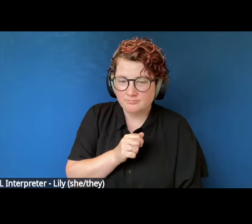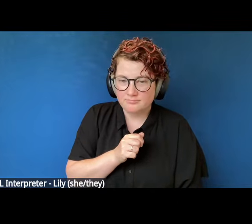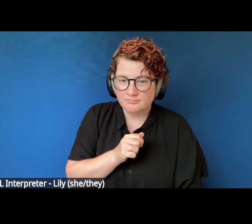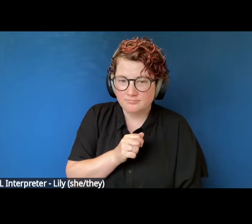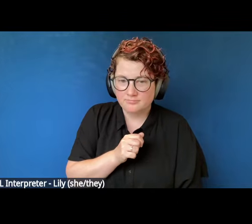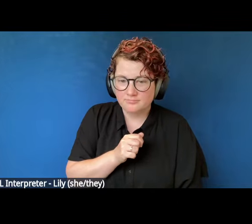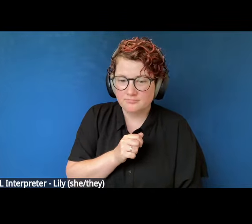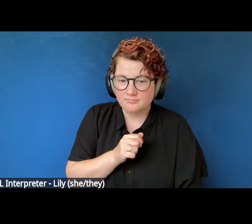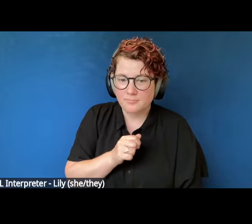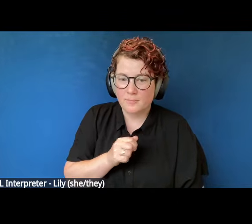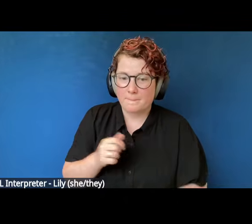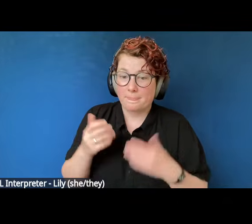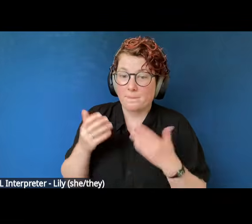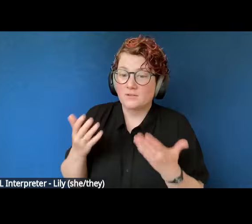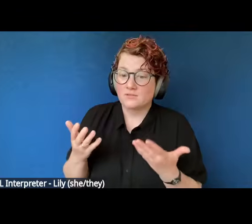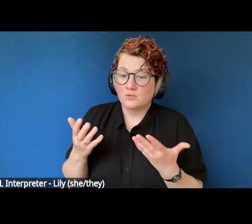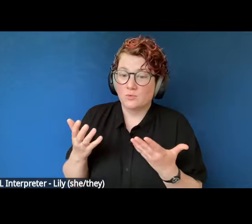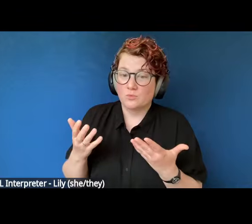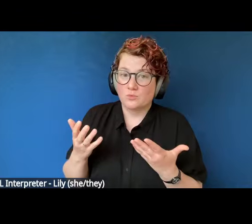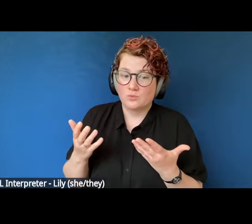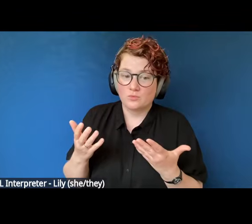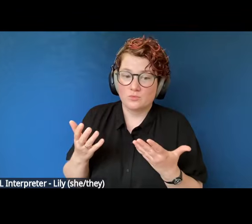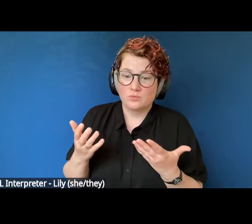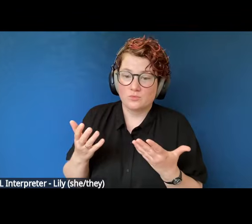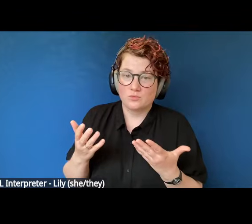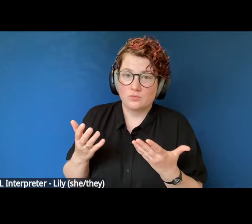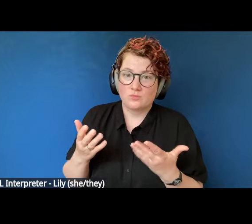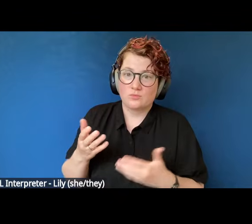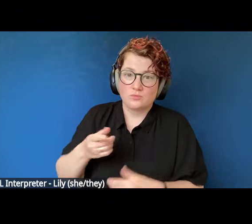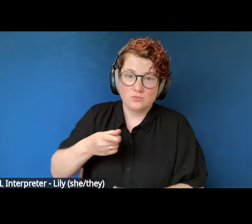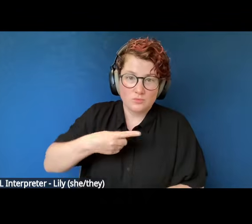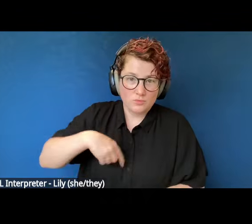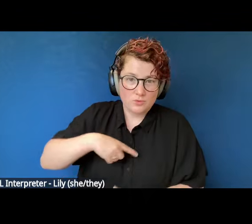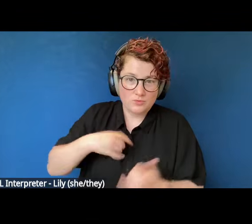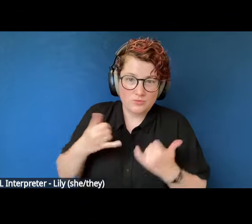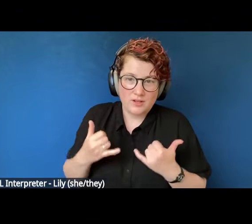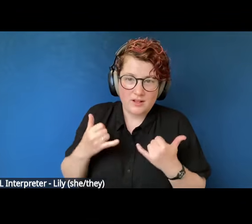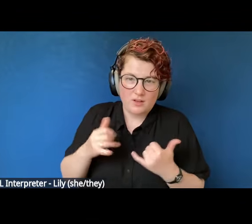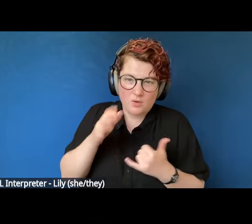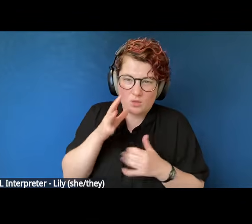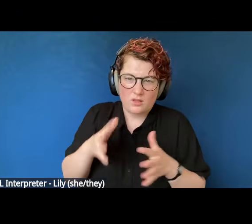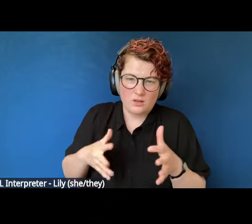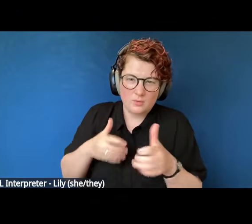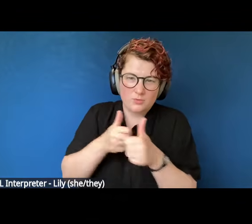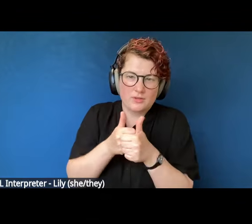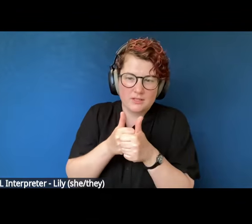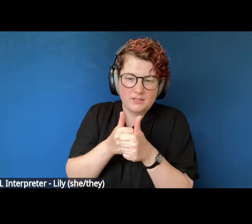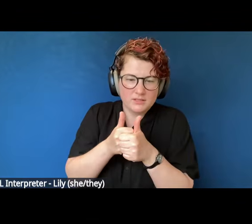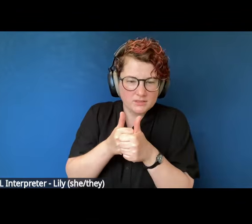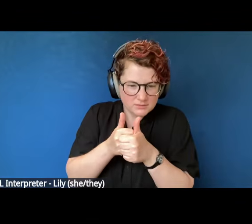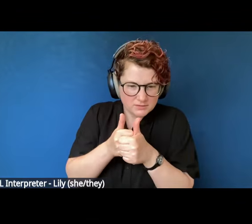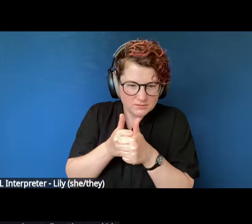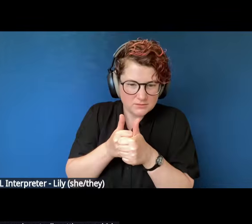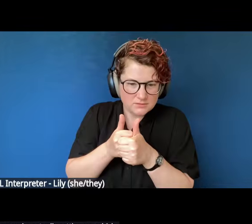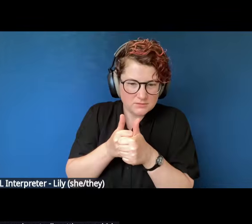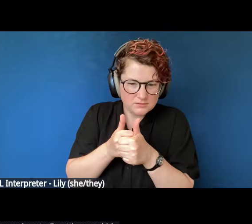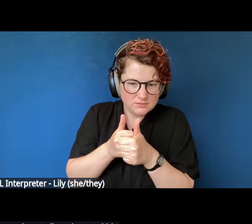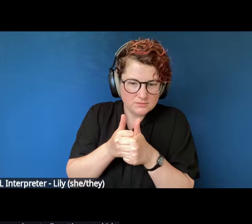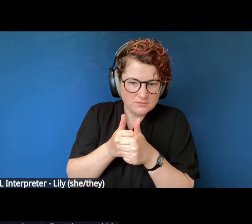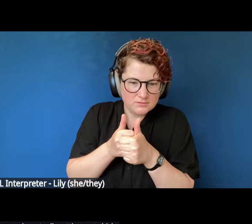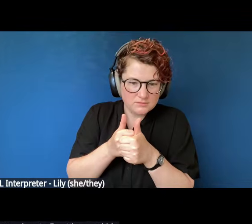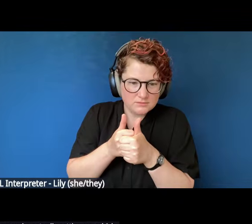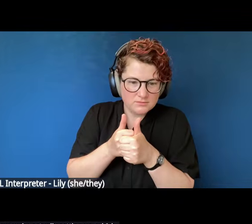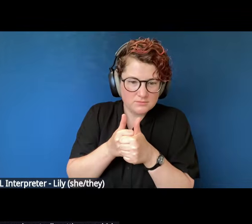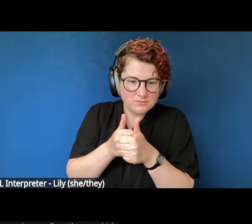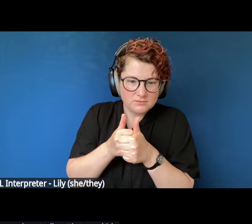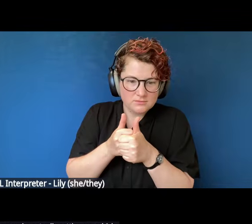So when we do a boiler upgrade right now, we're actually setting this to add an air source heat pump, which will allow it, so we actually use